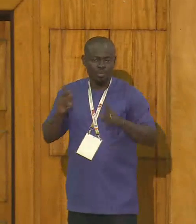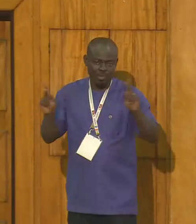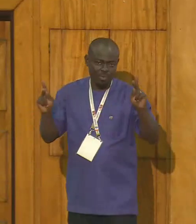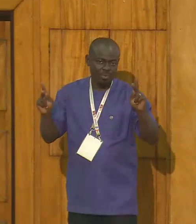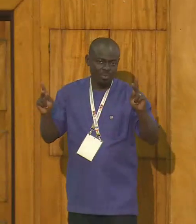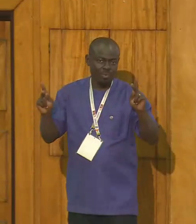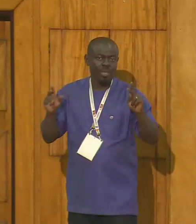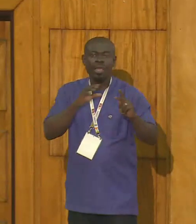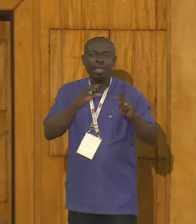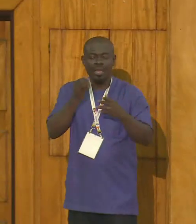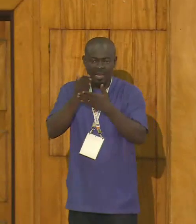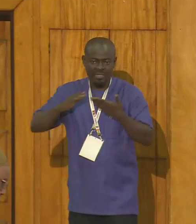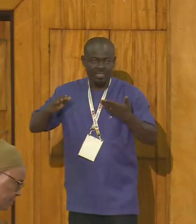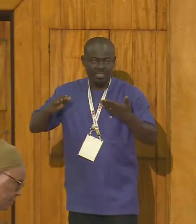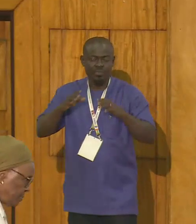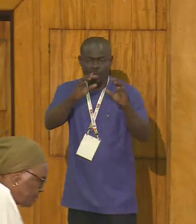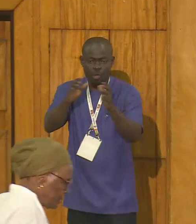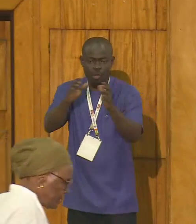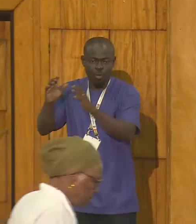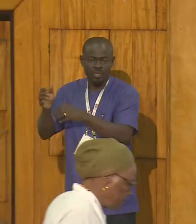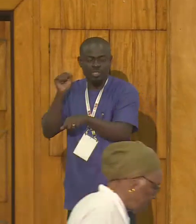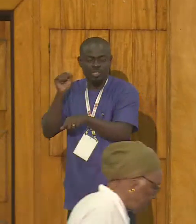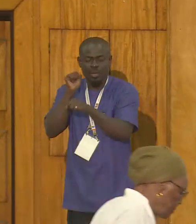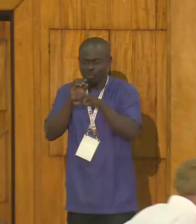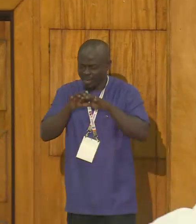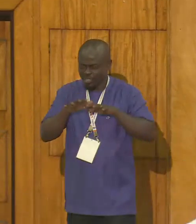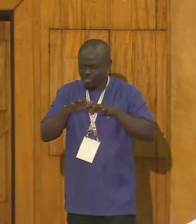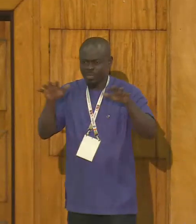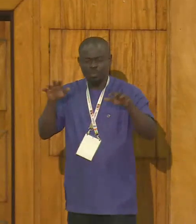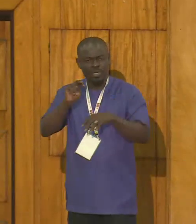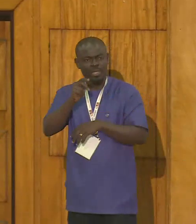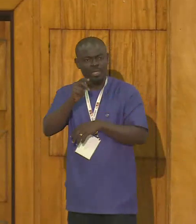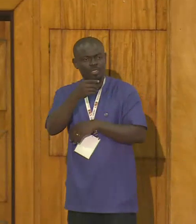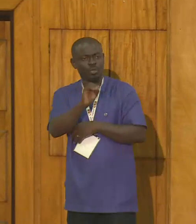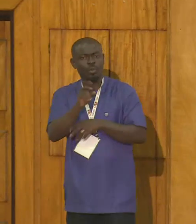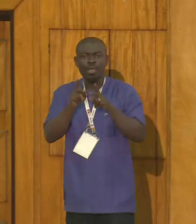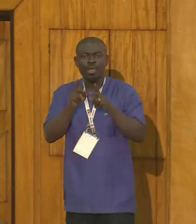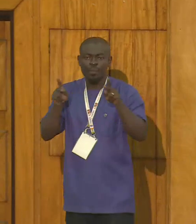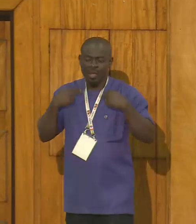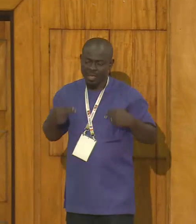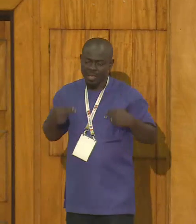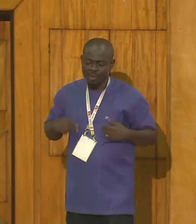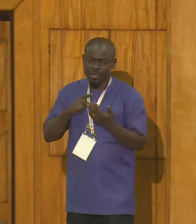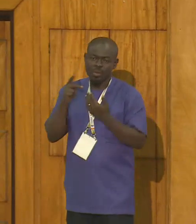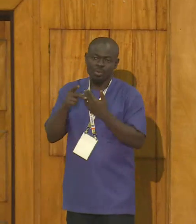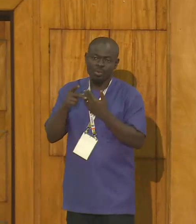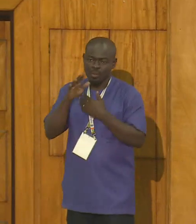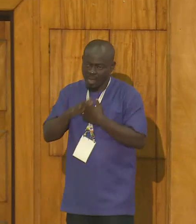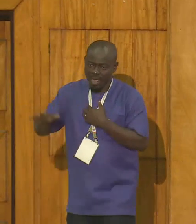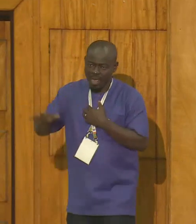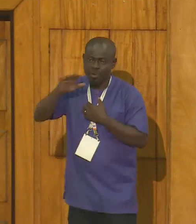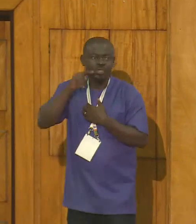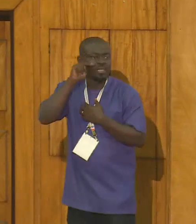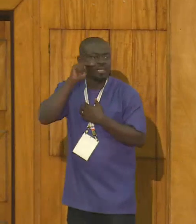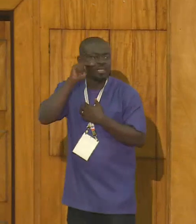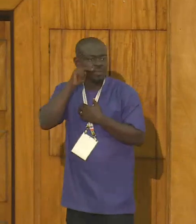and underserved communities. She has worked extensively with NGOs and public health programs across Nigeria.